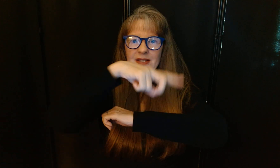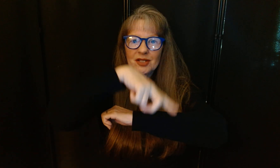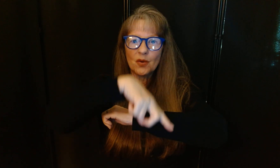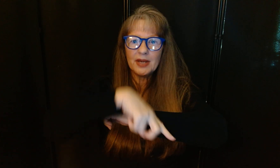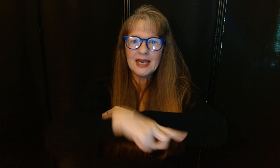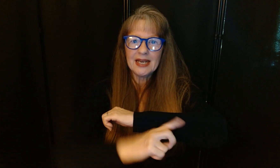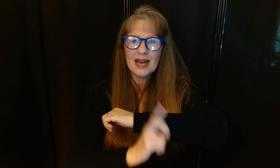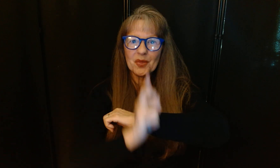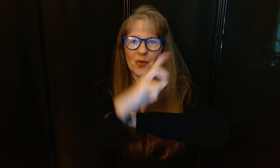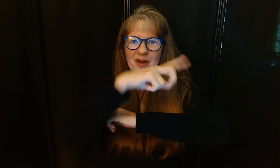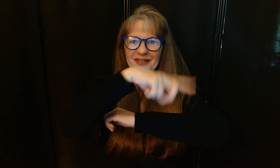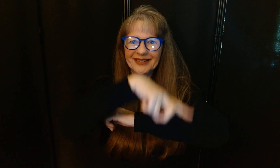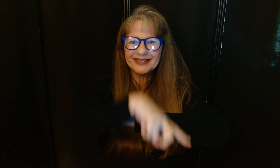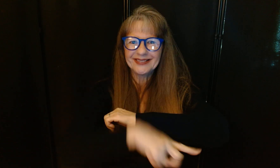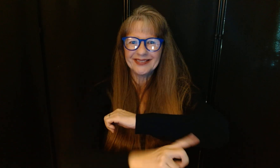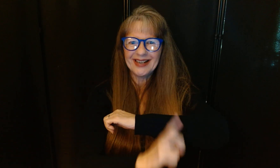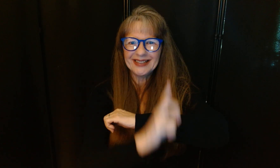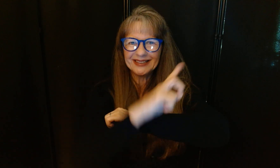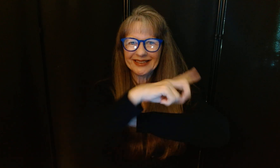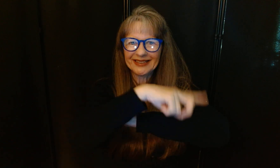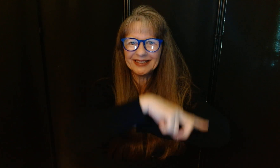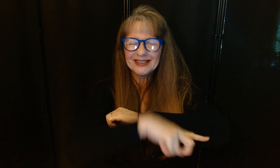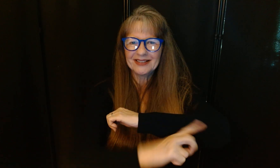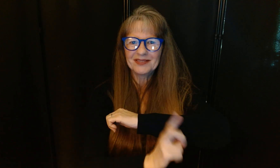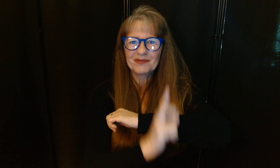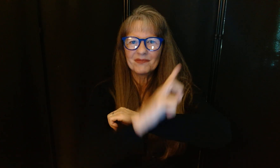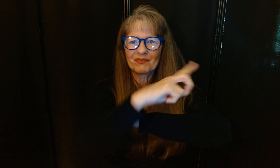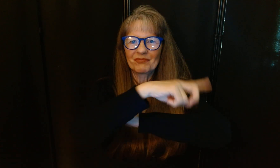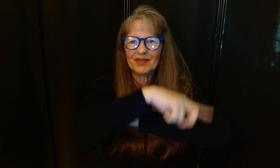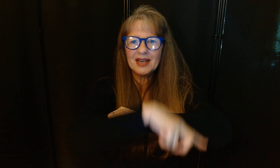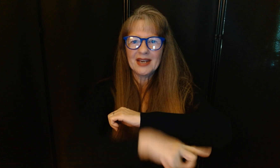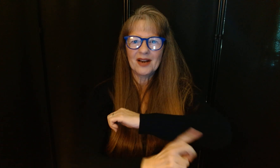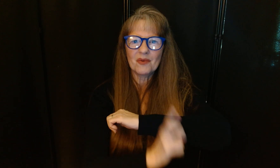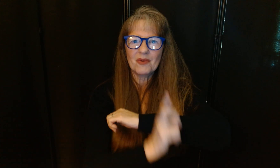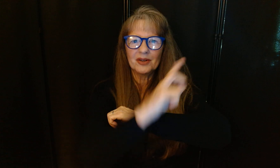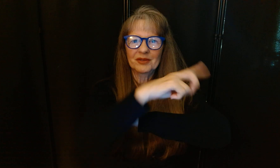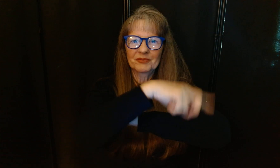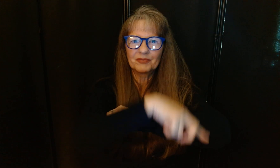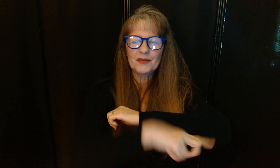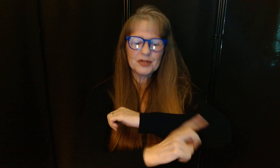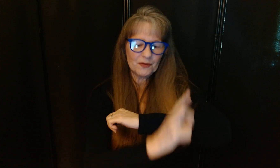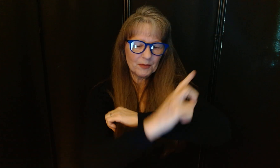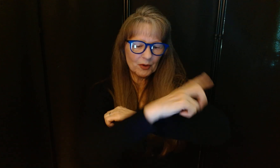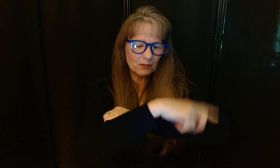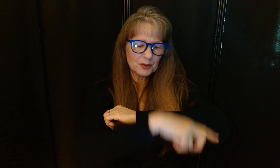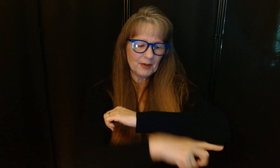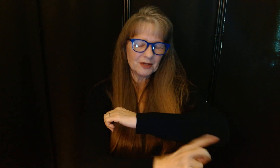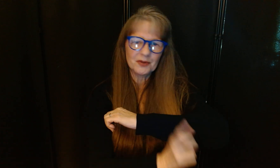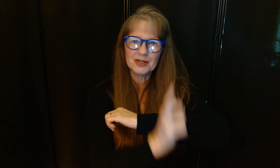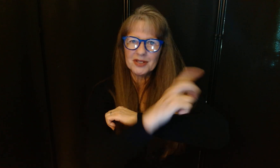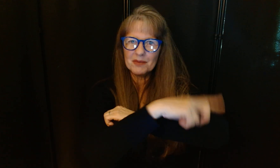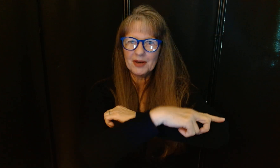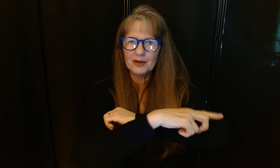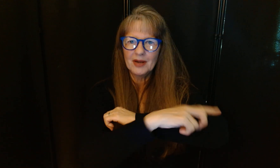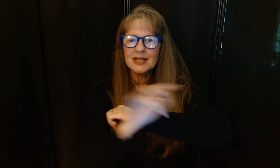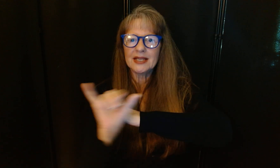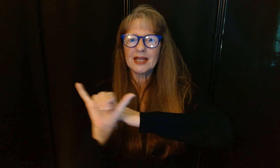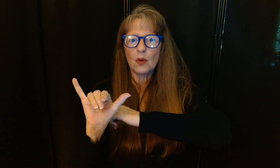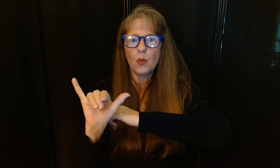going in and out of the water, right? In and out of the water. If you see it from your own perspective, you can see it better. See, like a whale